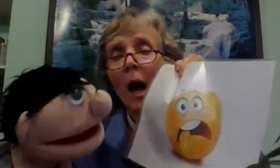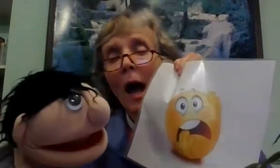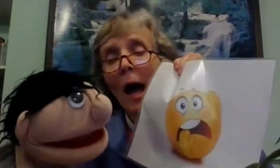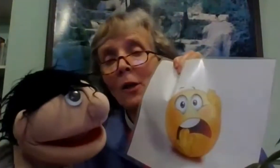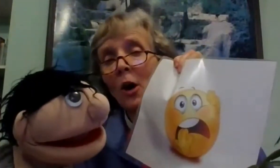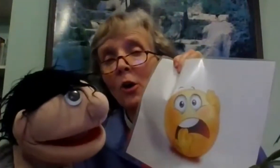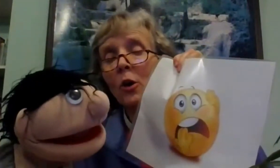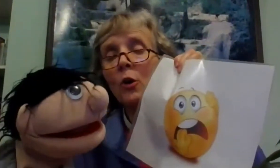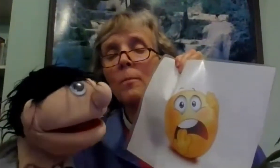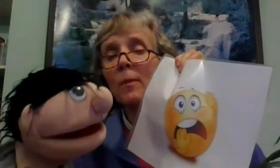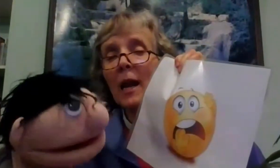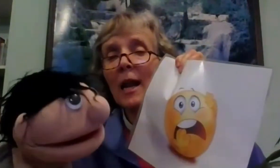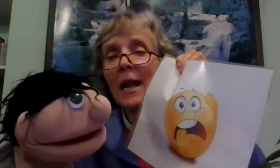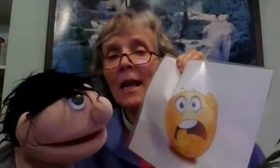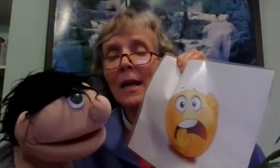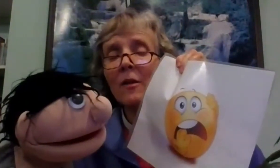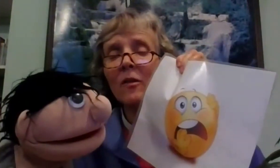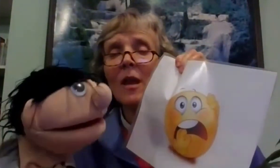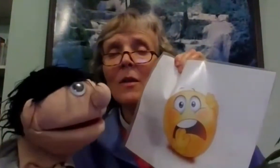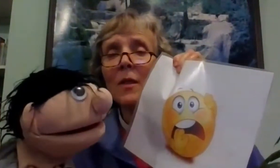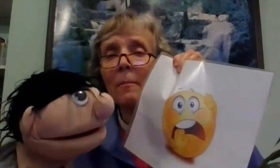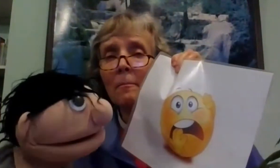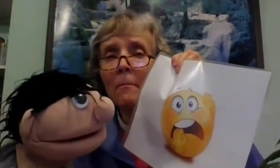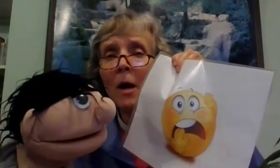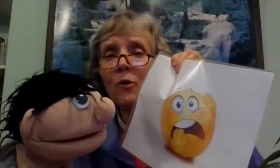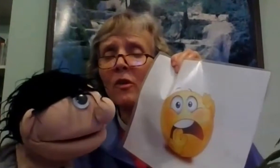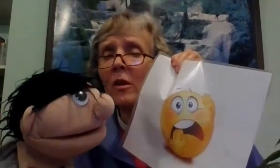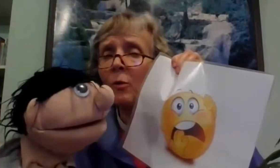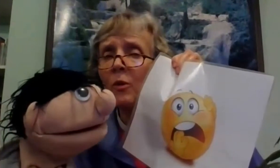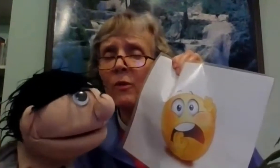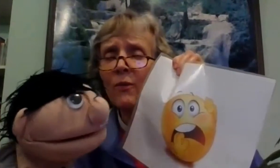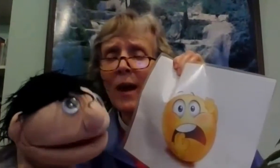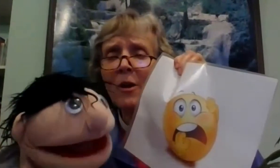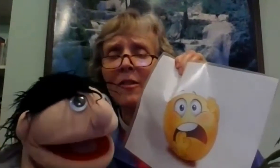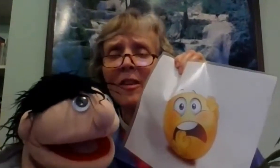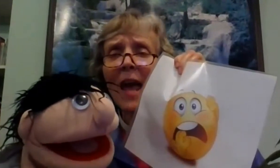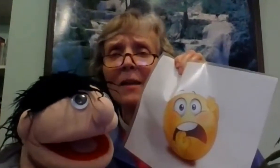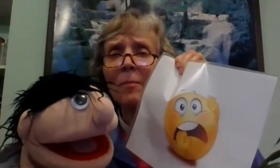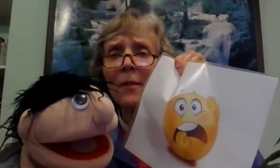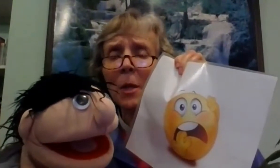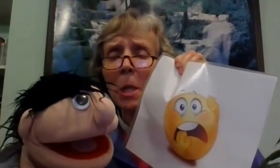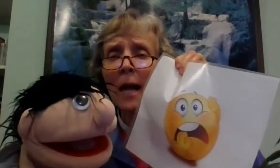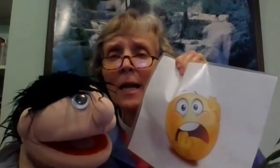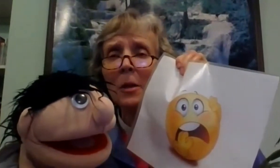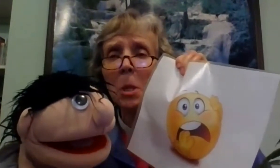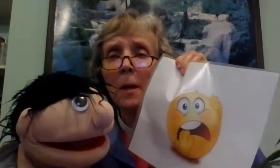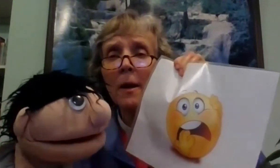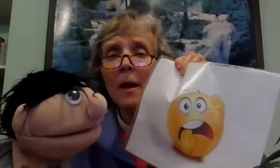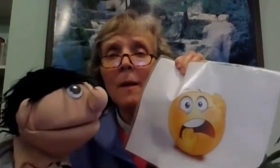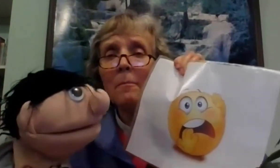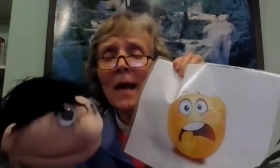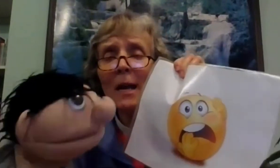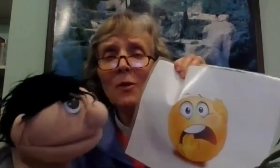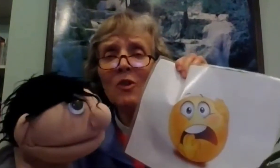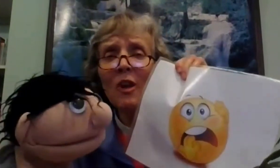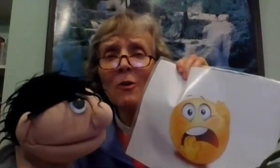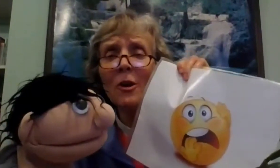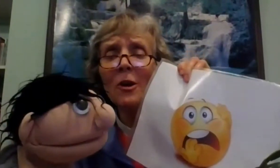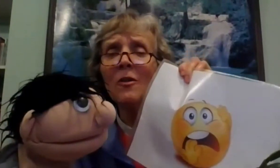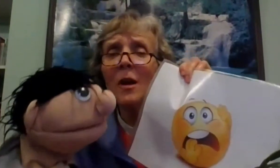And God could clearly see that Moses was very scared by the challenge, but he was so good